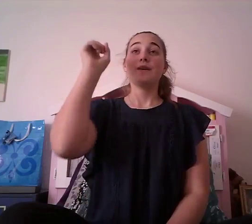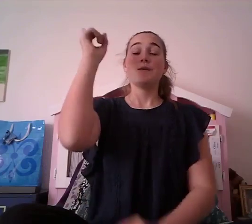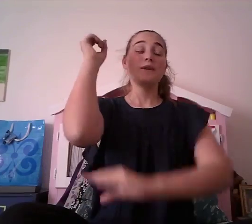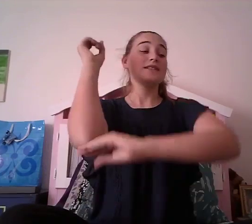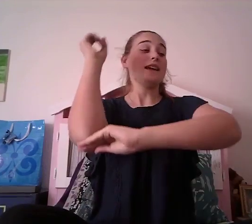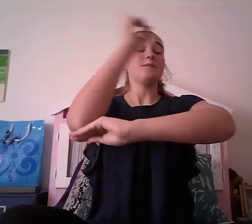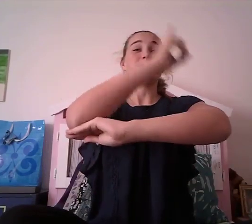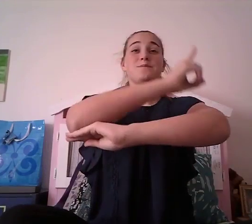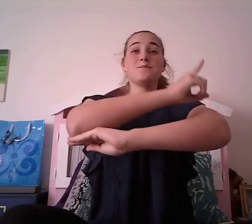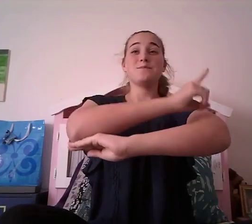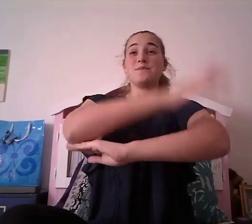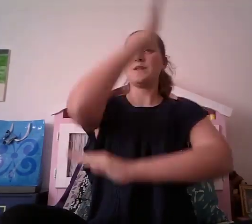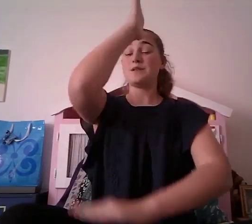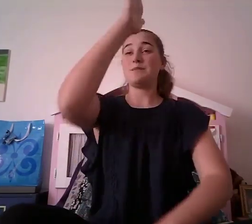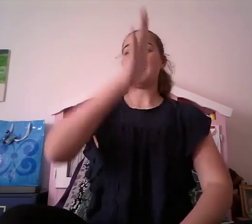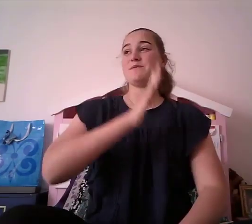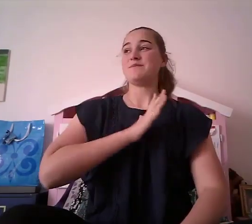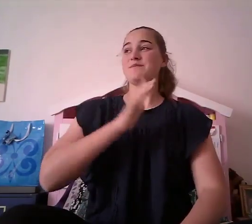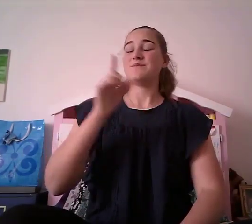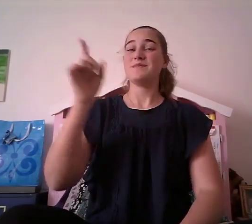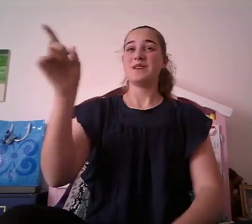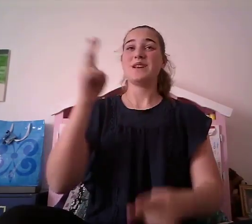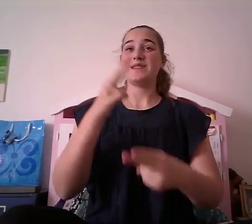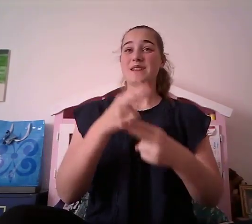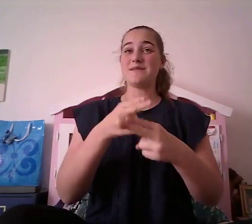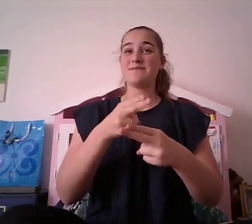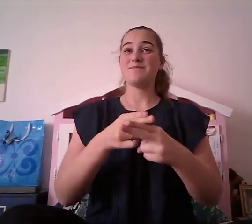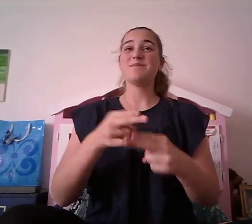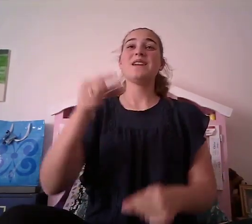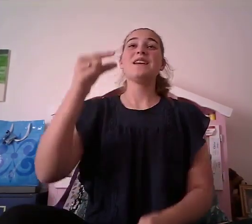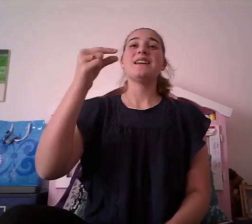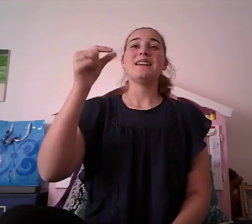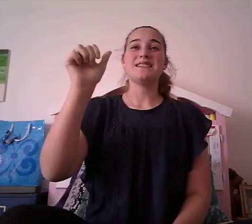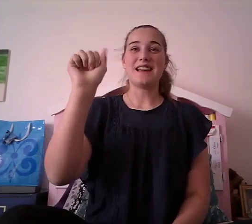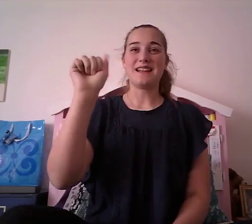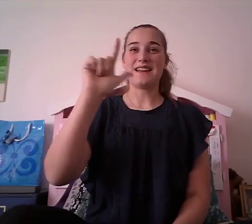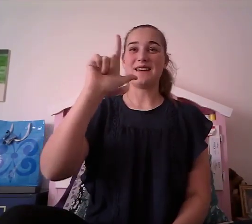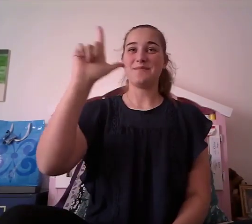One day, there was a man. His name is Gallaudet.